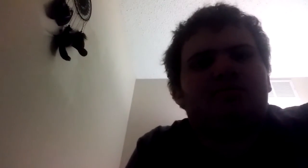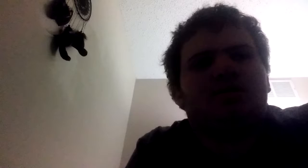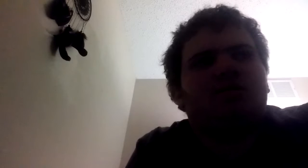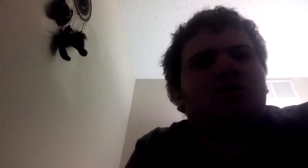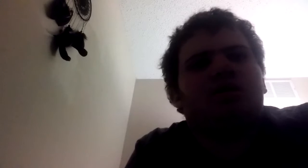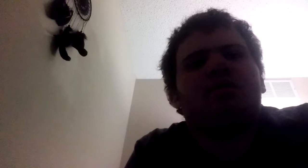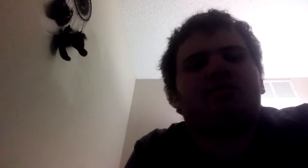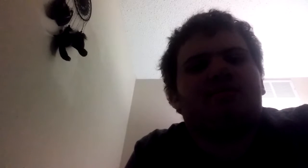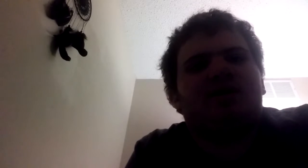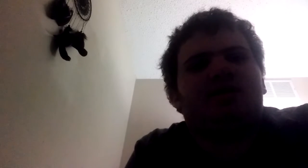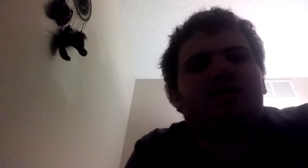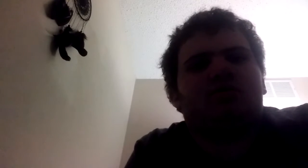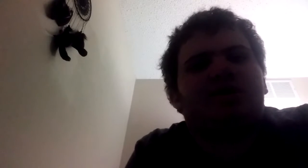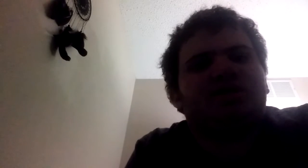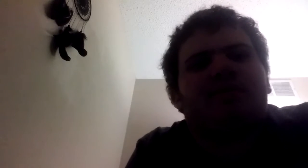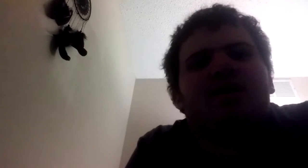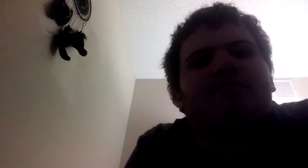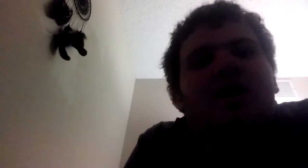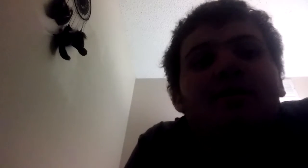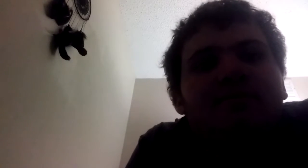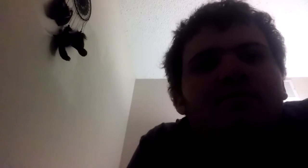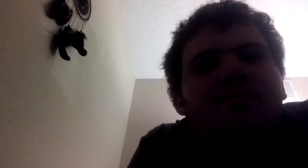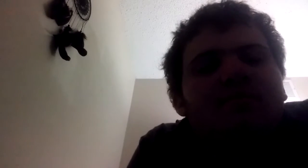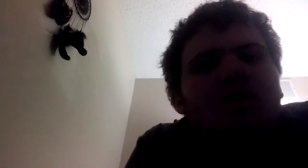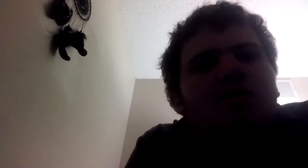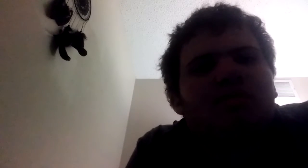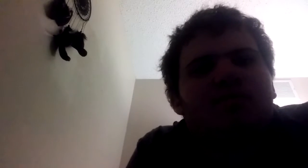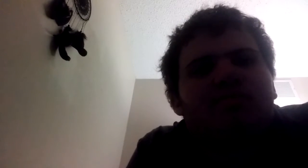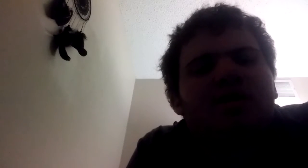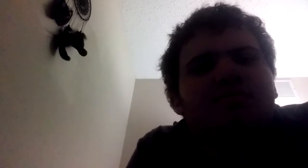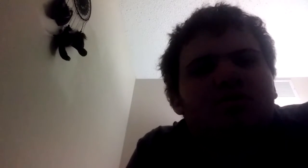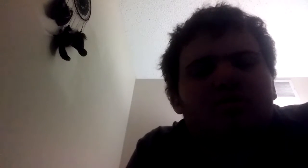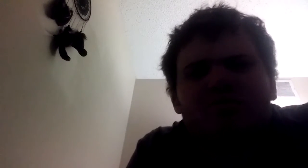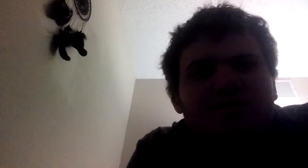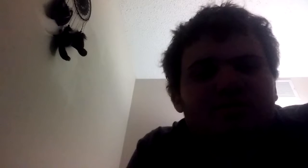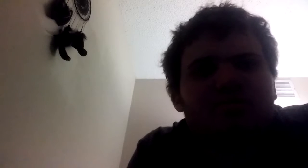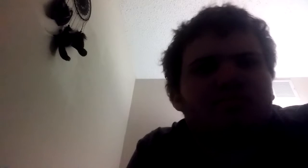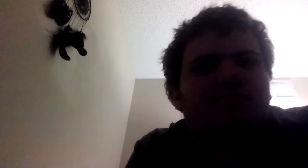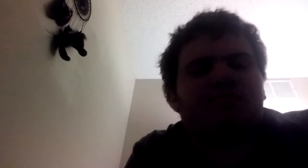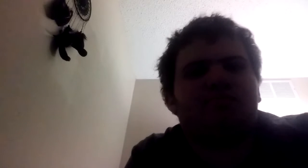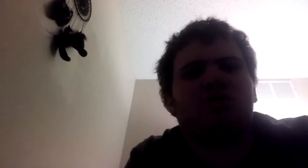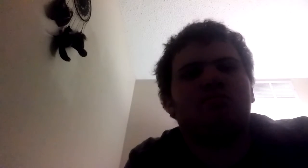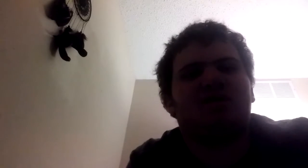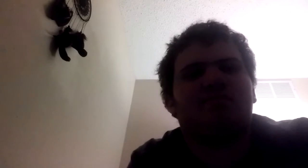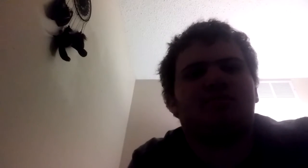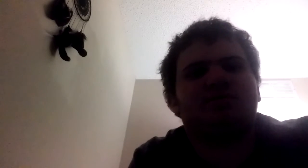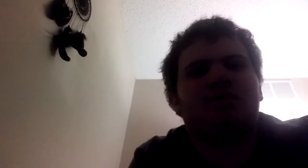survived, getting crushed by the pub, or whatever Mrs. Pub's